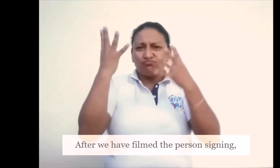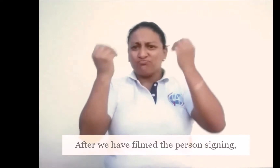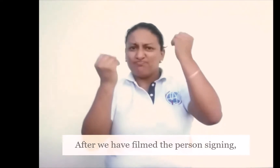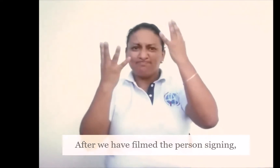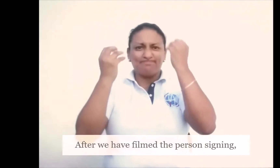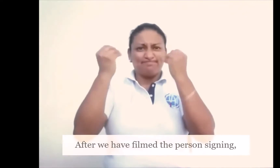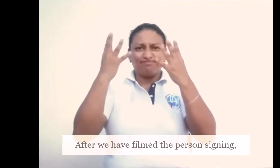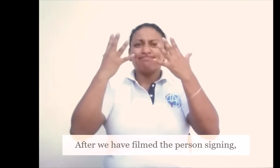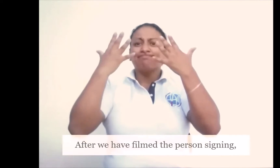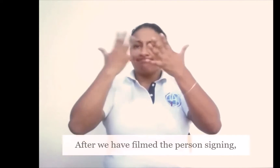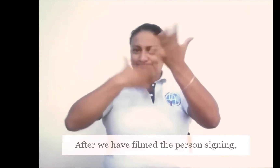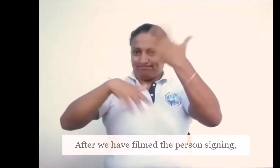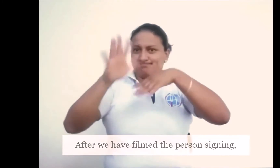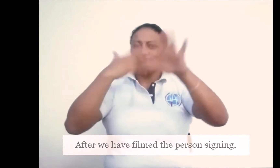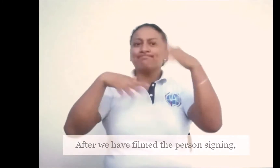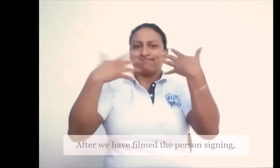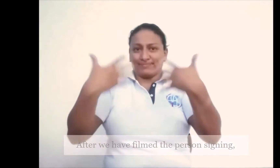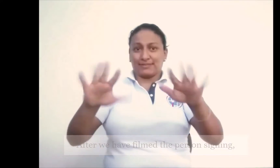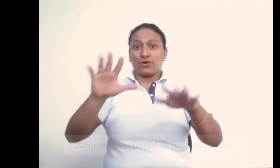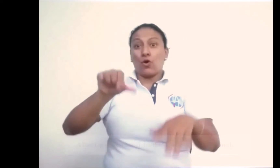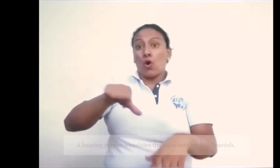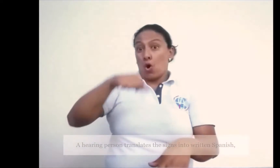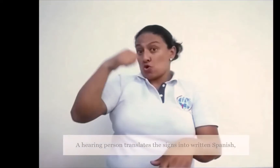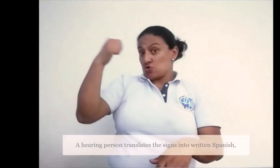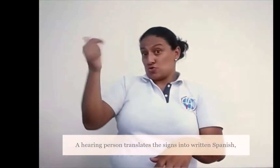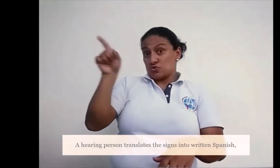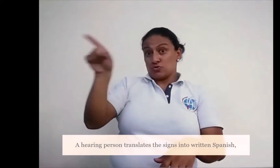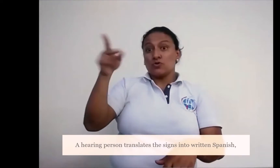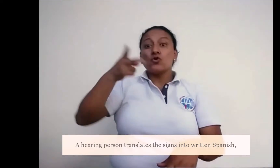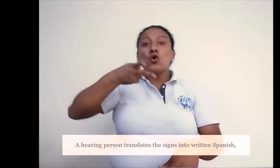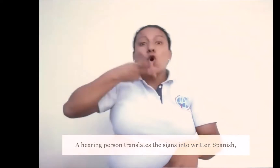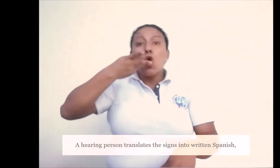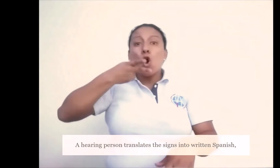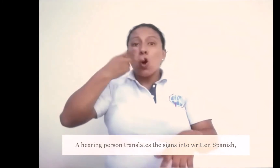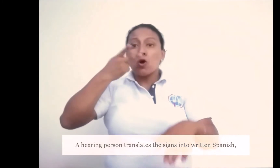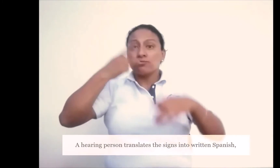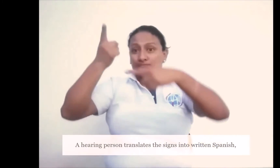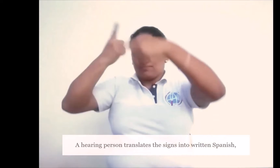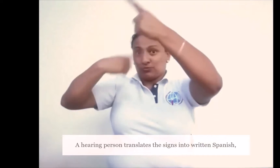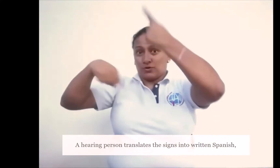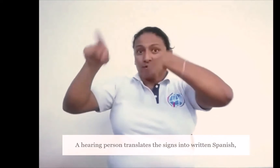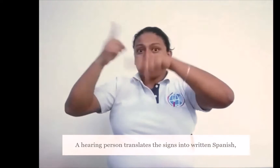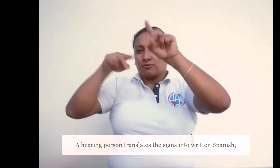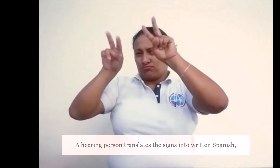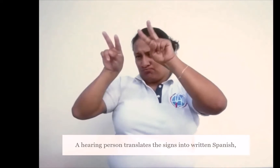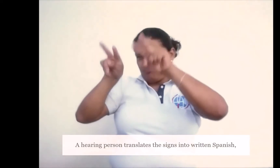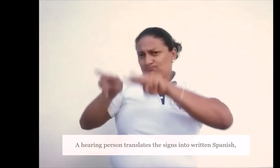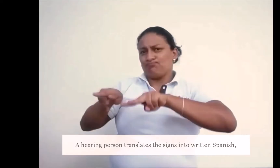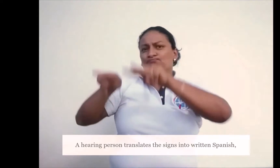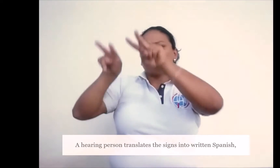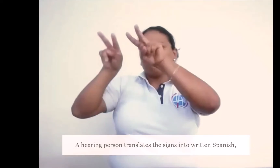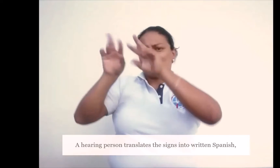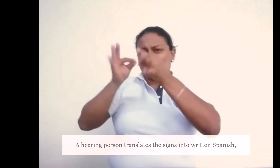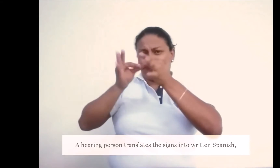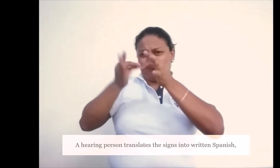After we have filmed the person signing, a hearing person translates the signs into